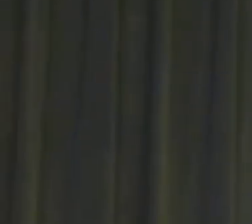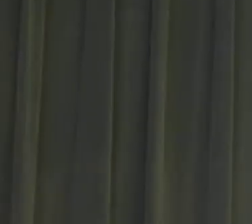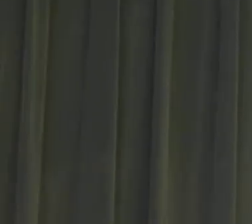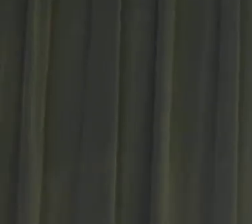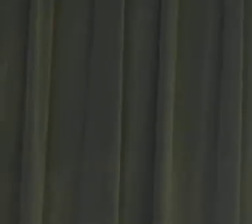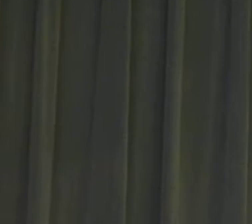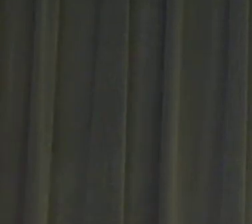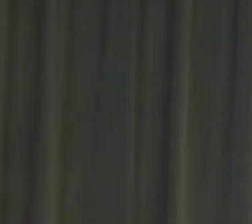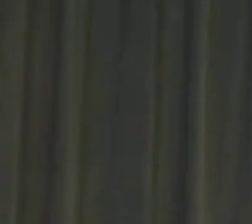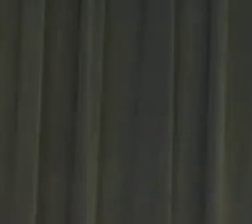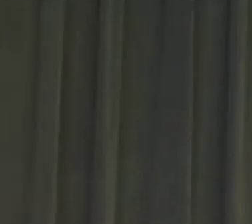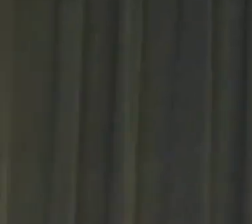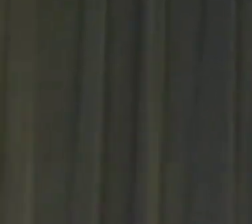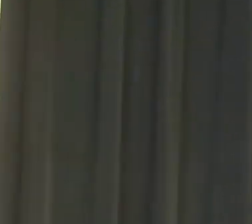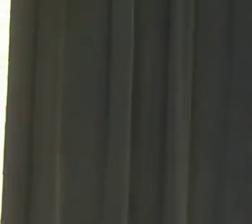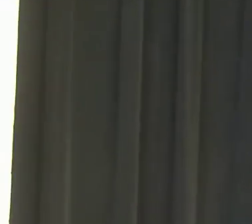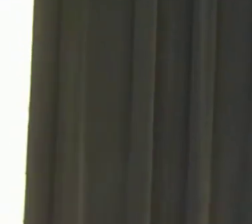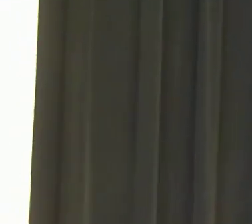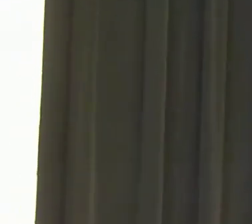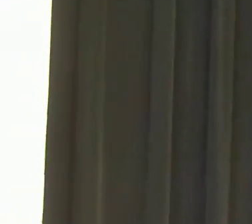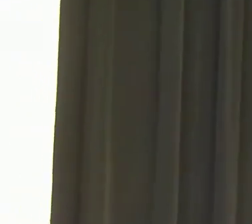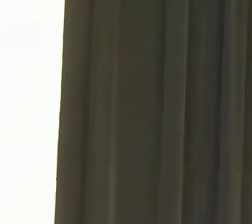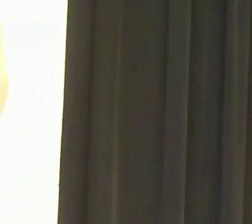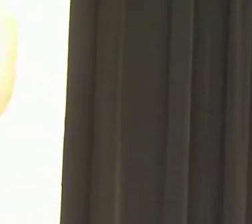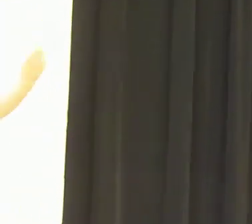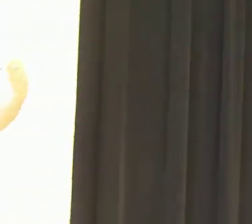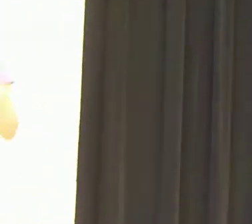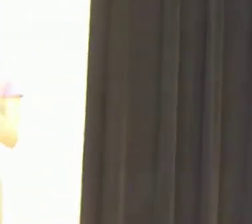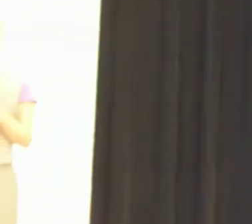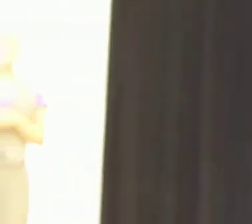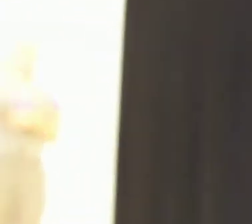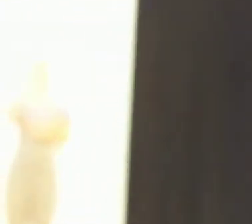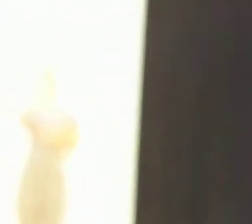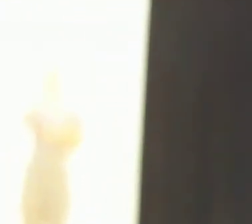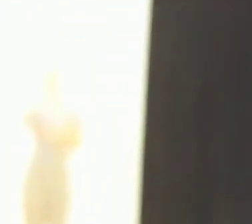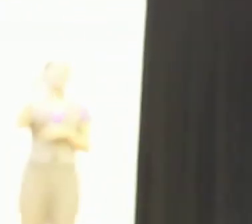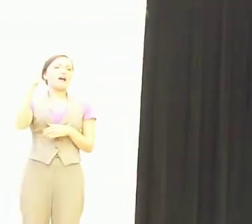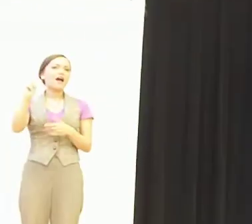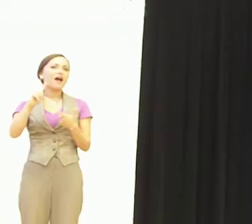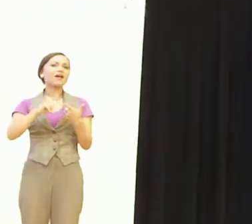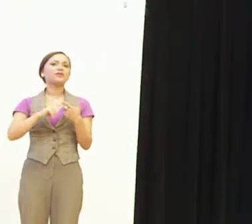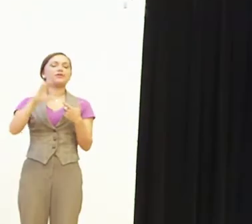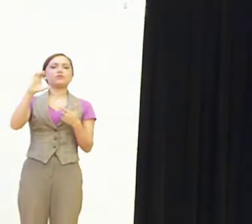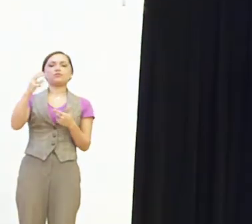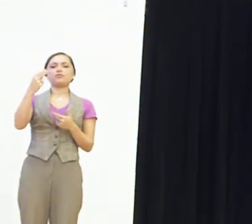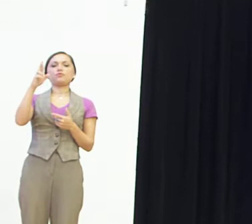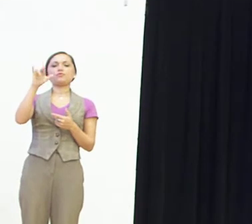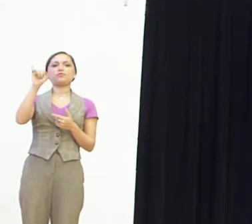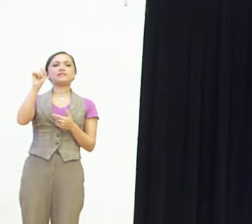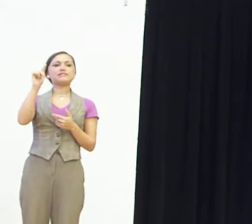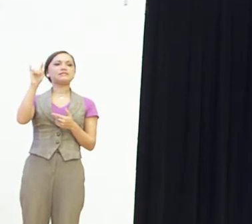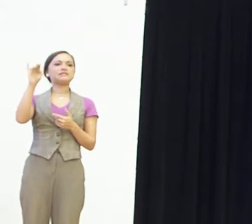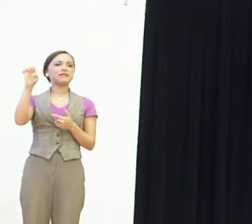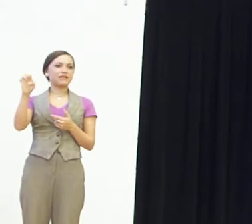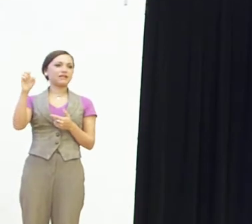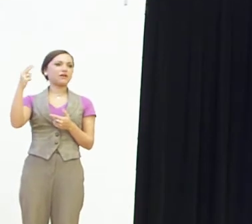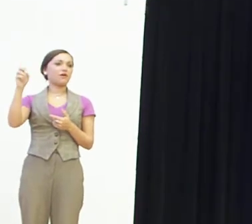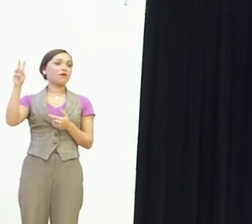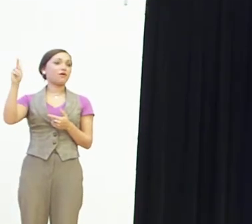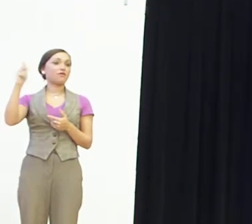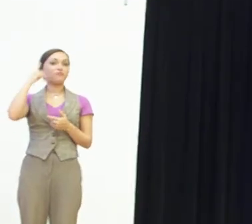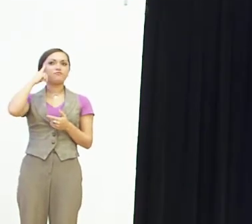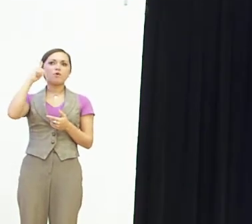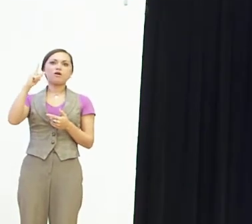And I want to thank Bill Klein and Christine Ha for being our keynote